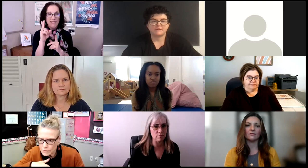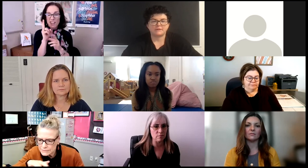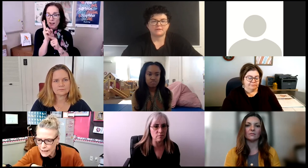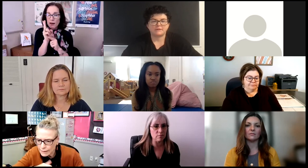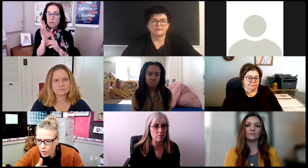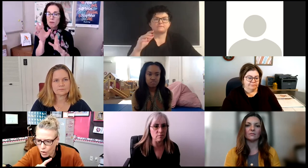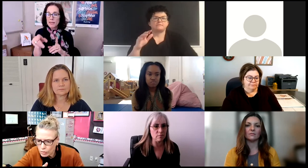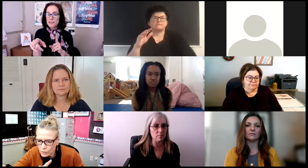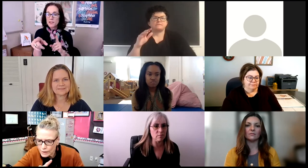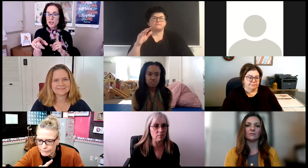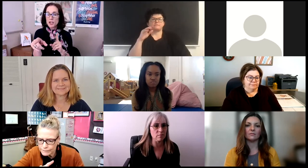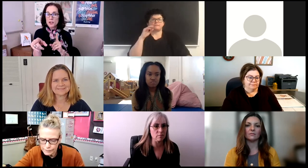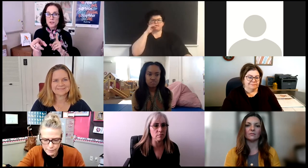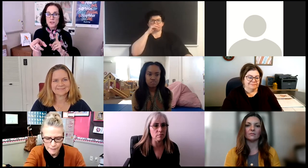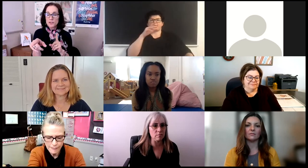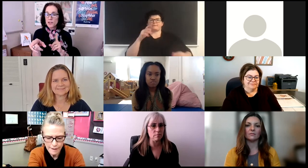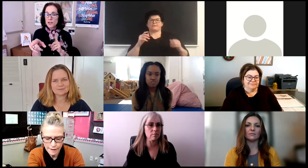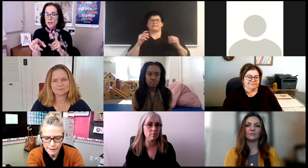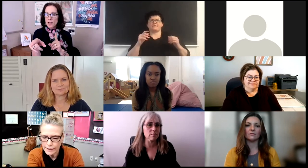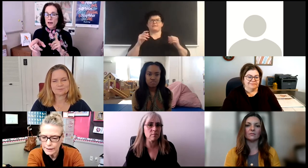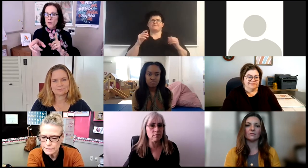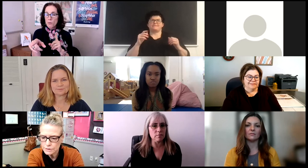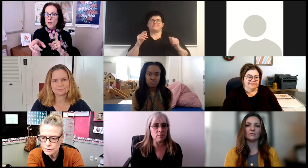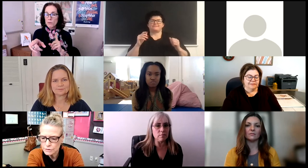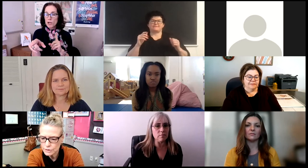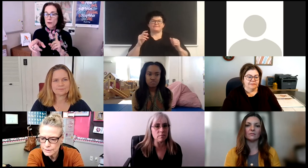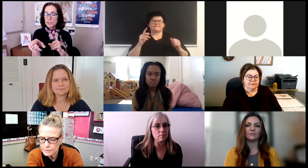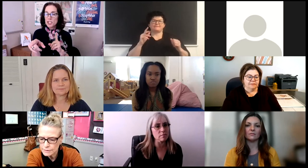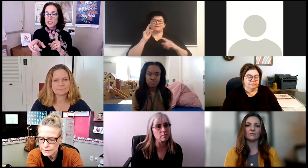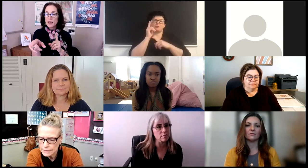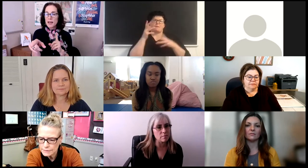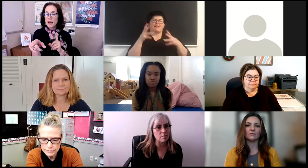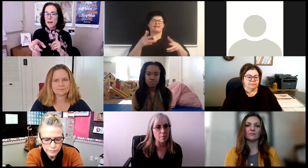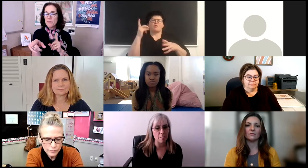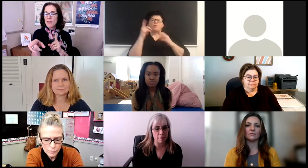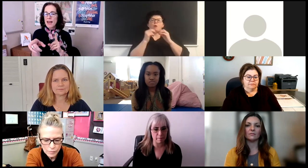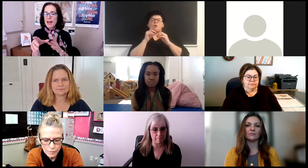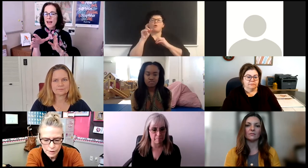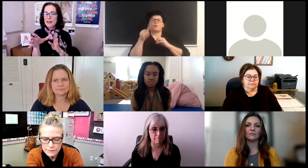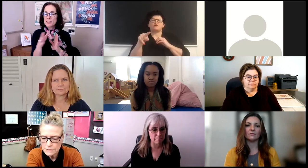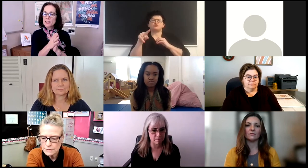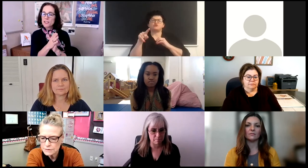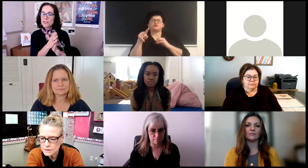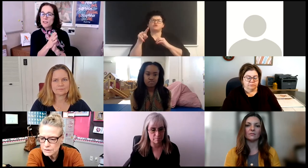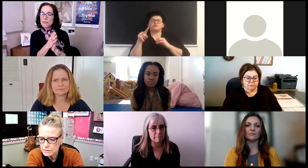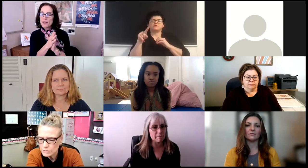We have a couple more minutes. There's one more question.